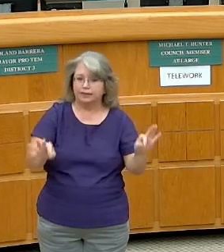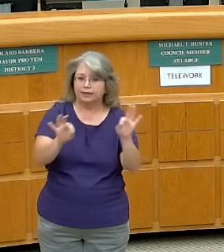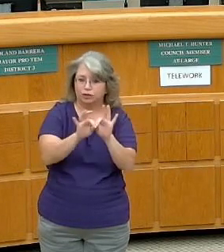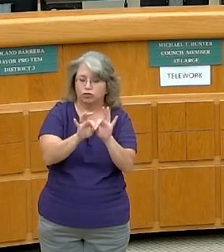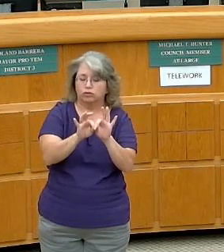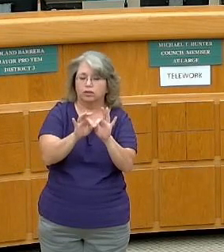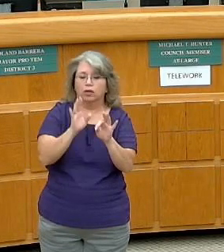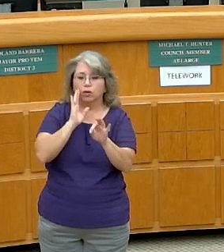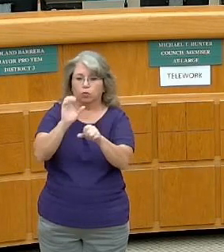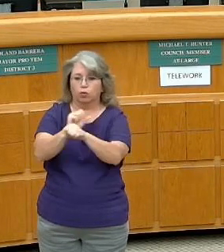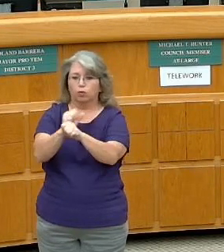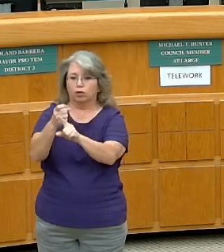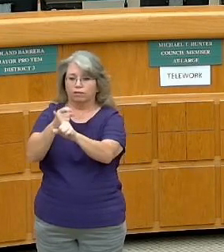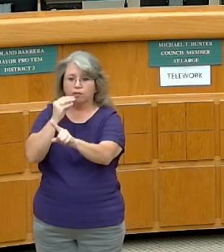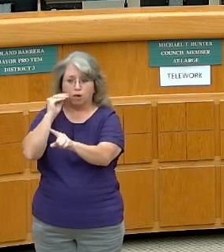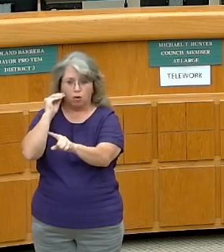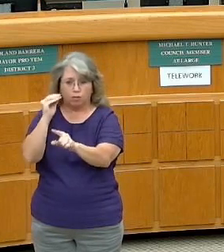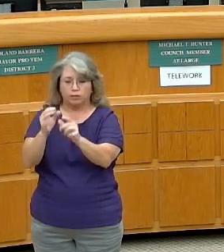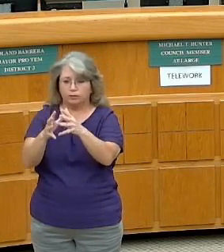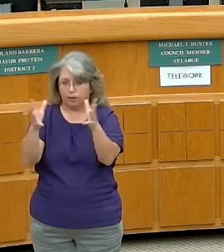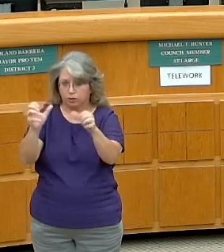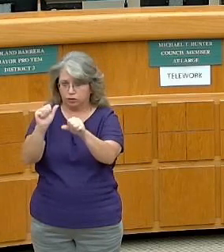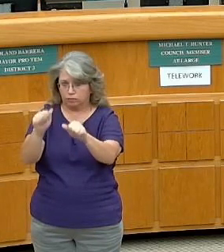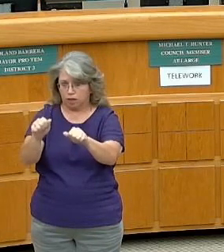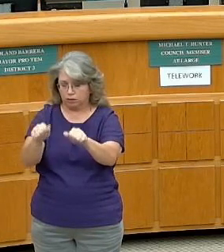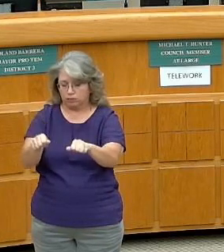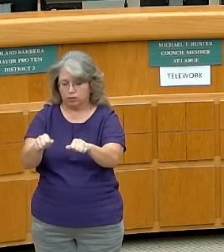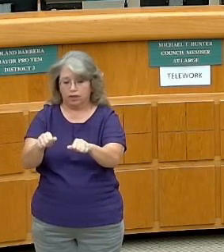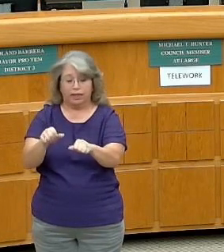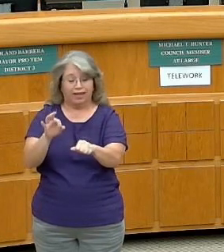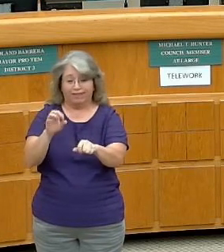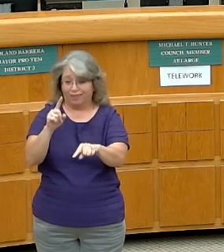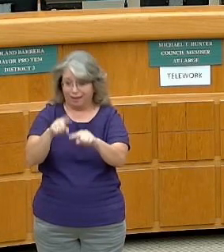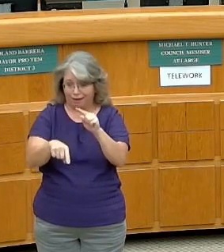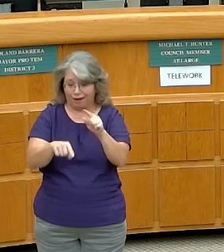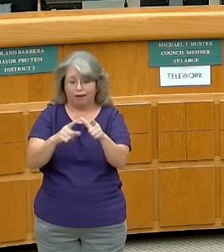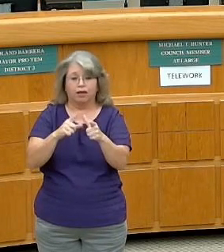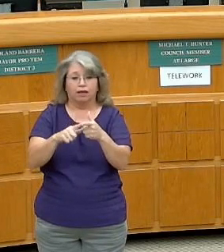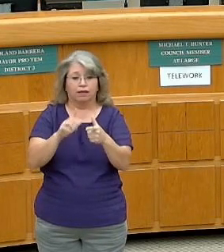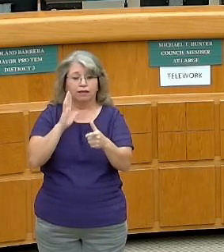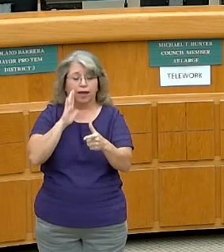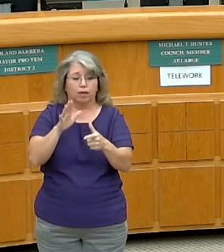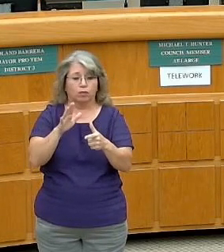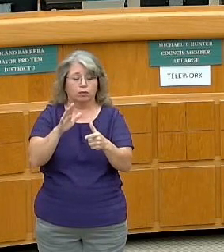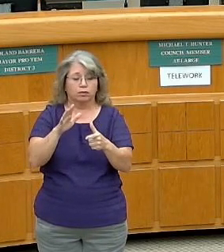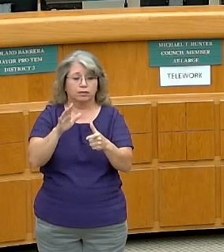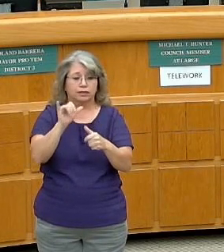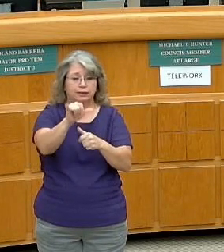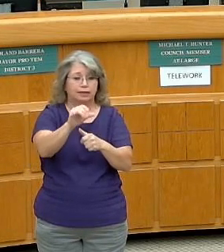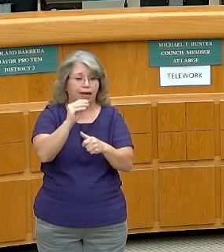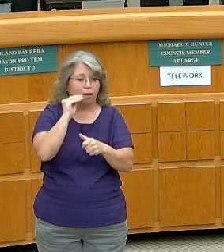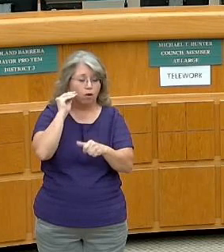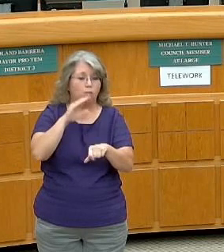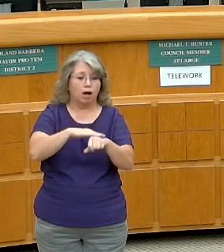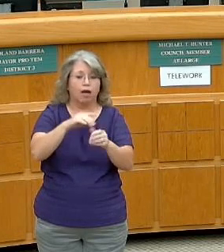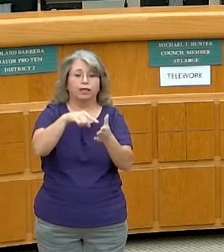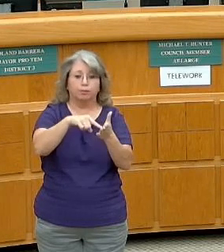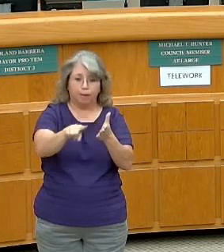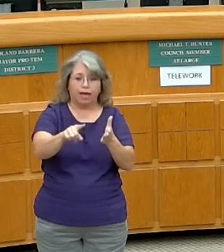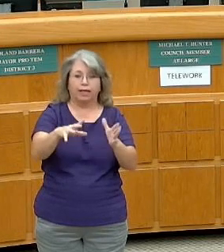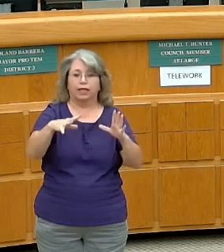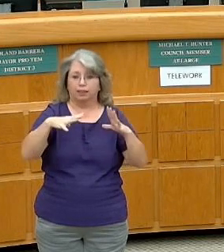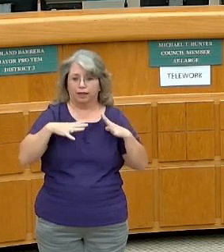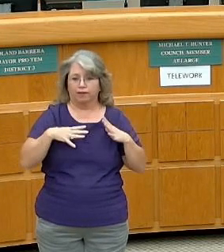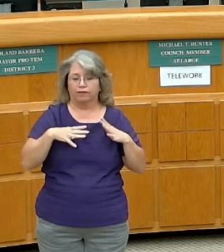extent possible. And if they're not able to do that, then we'll keep them at home on paid leave to minimize the spread and